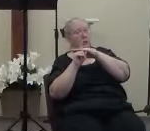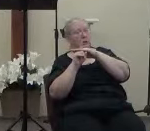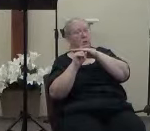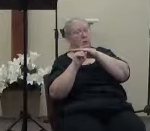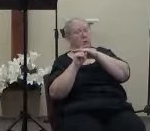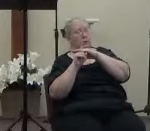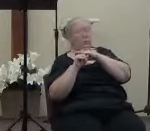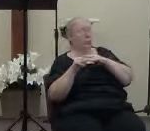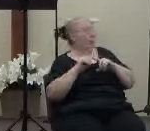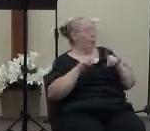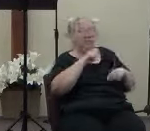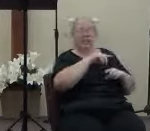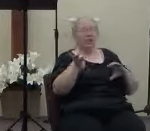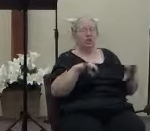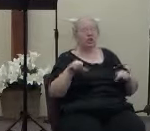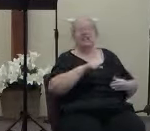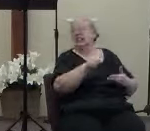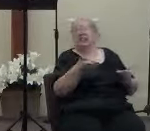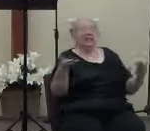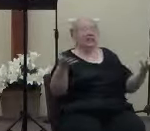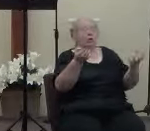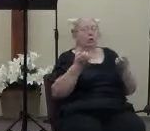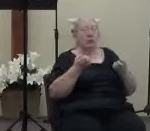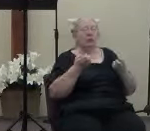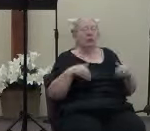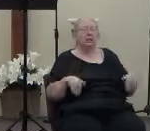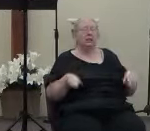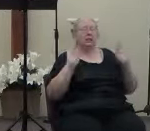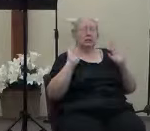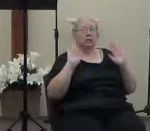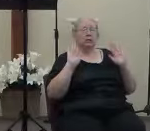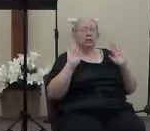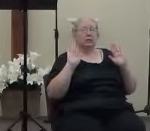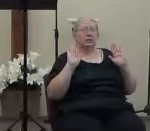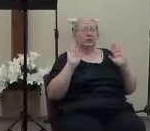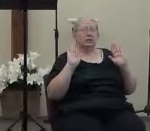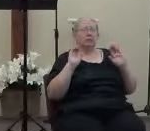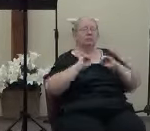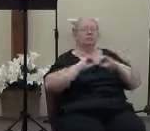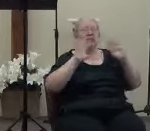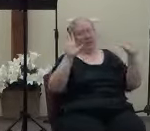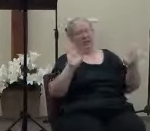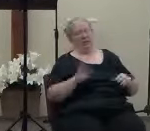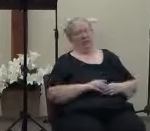They do whatever they please. They haven't given up anything. A fast is where you sacrifice